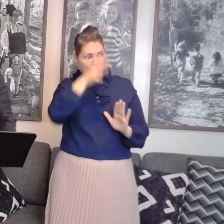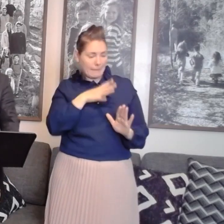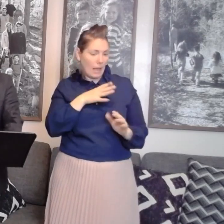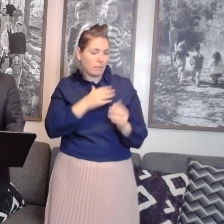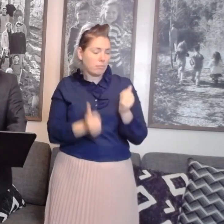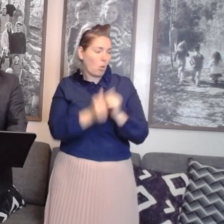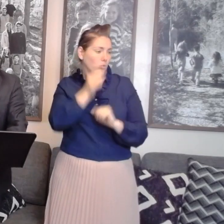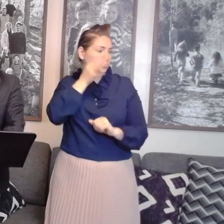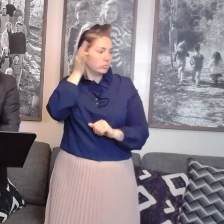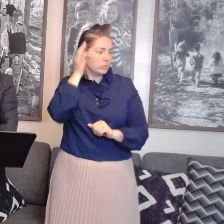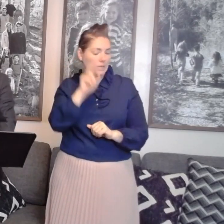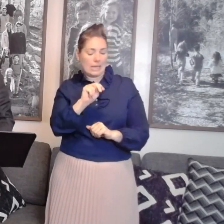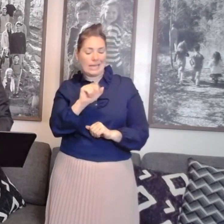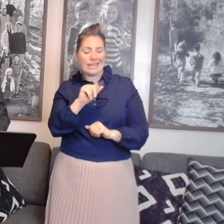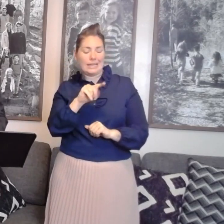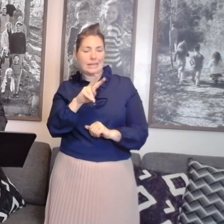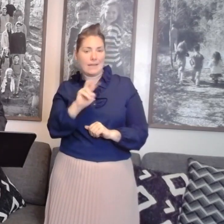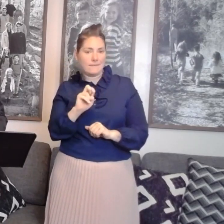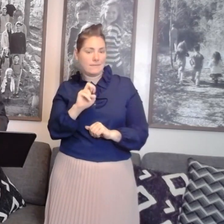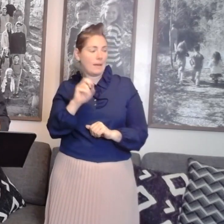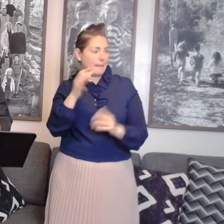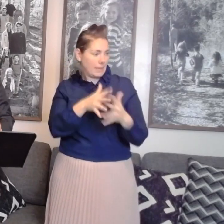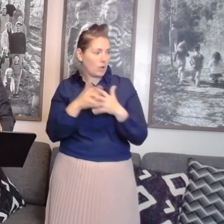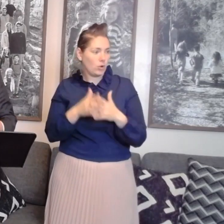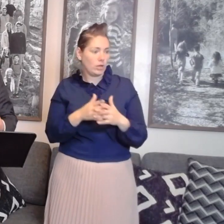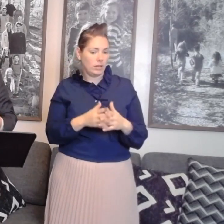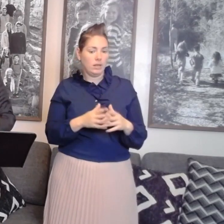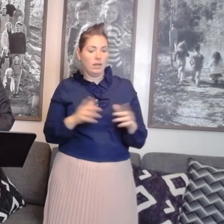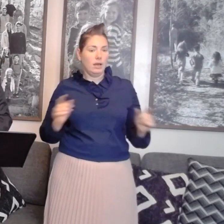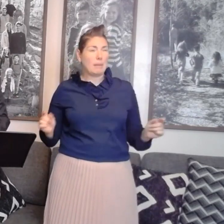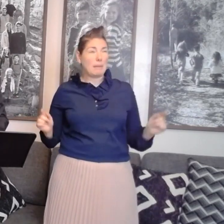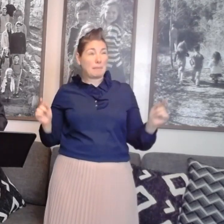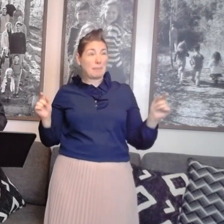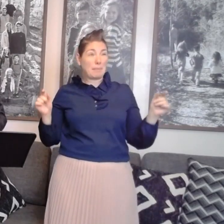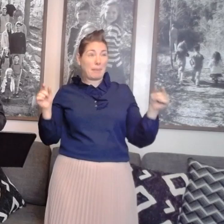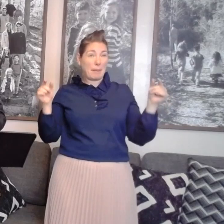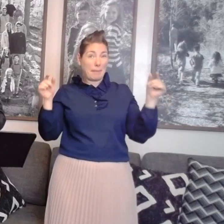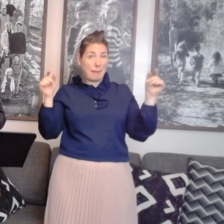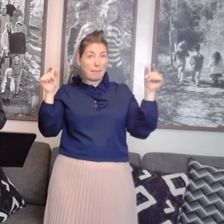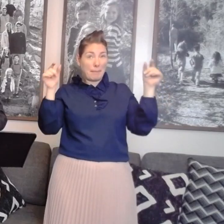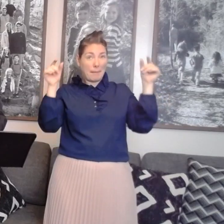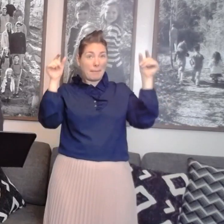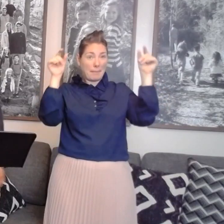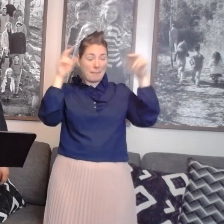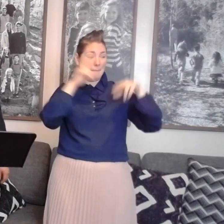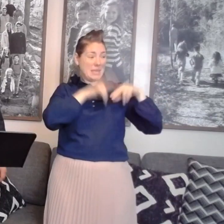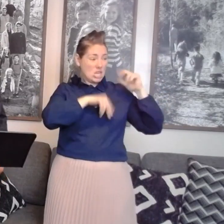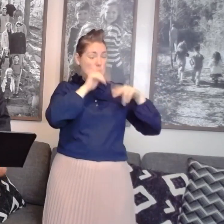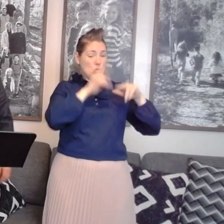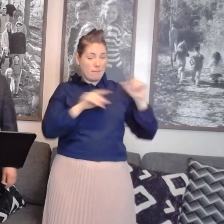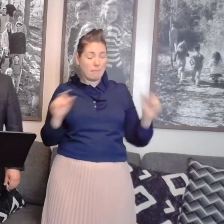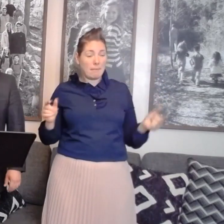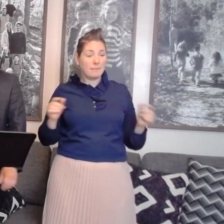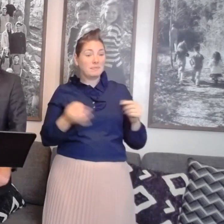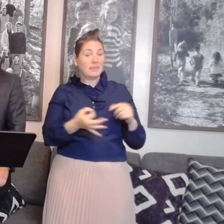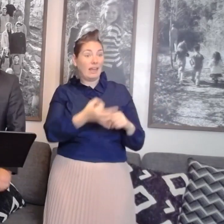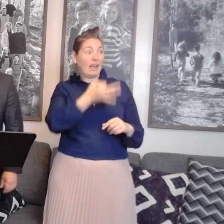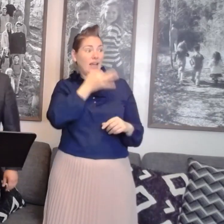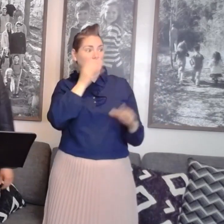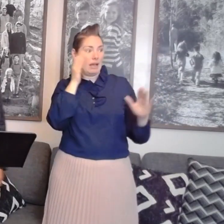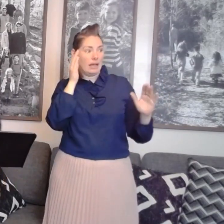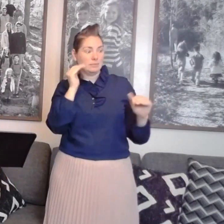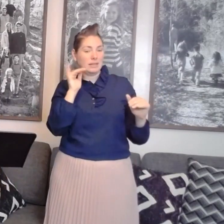Native American Indians, at the top of the legs building this monument. Experts